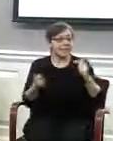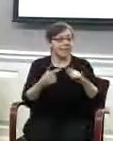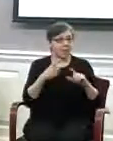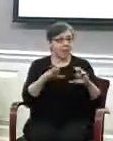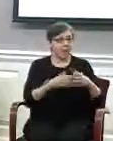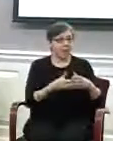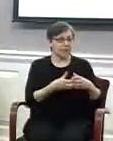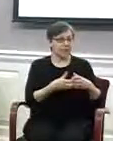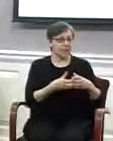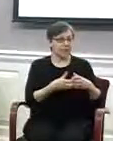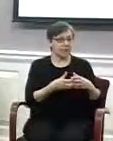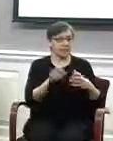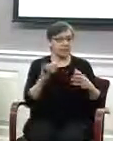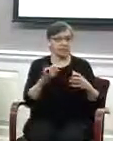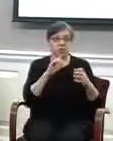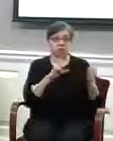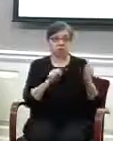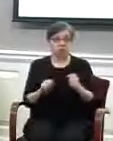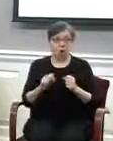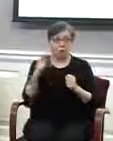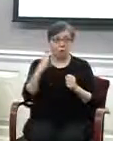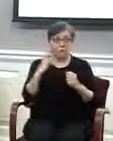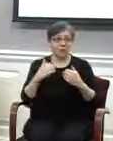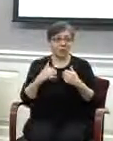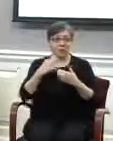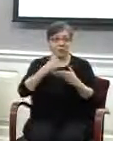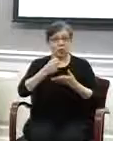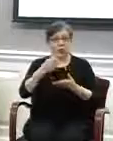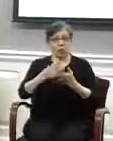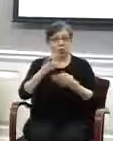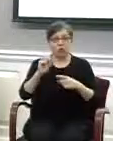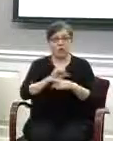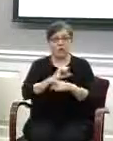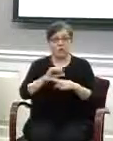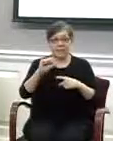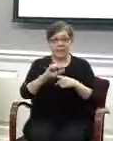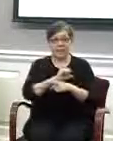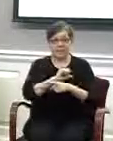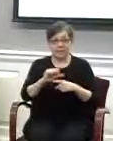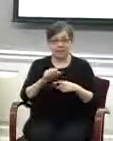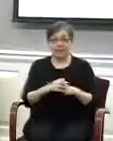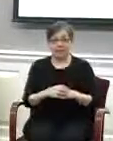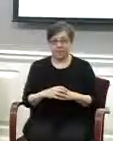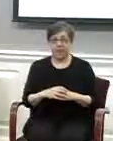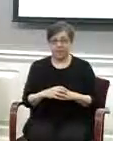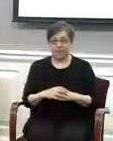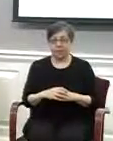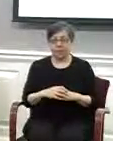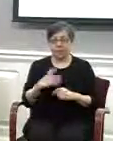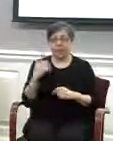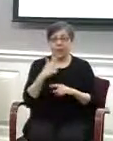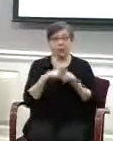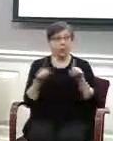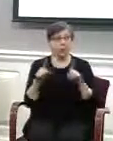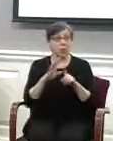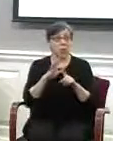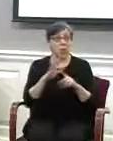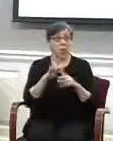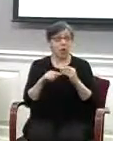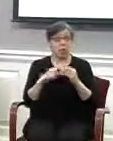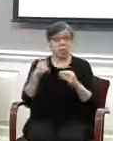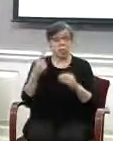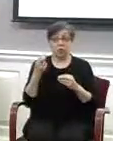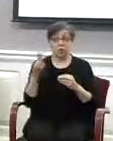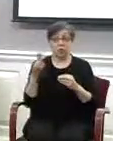strong reason to have social workers training. In terms of the larger issue of gender equality, which